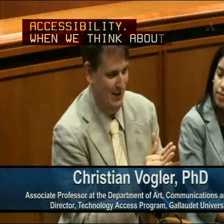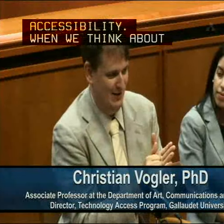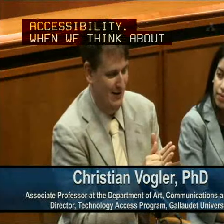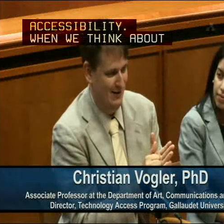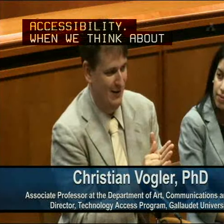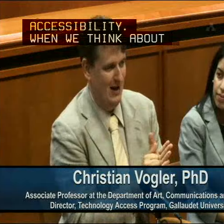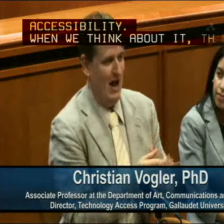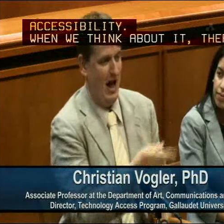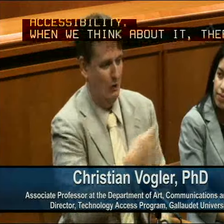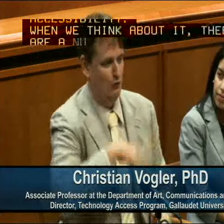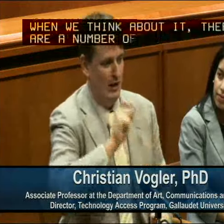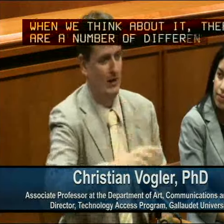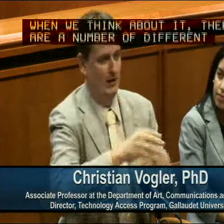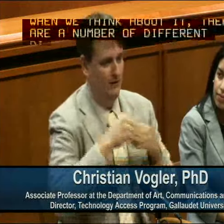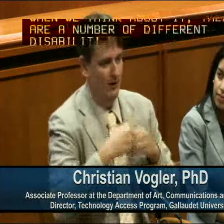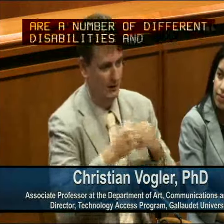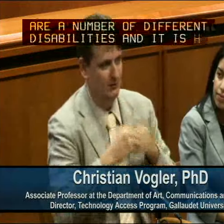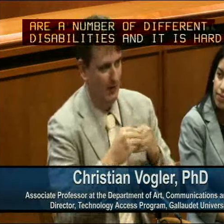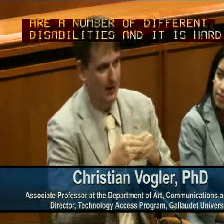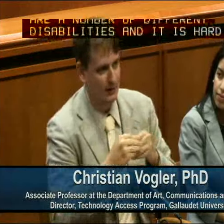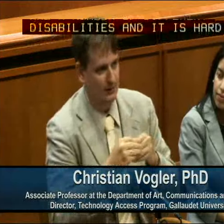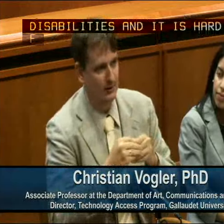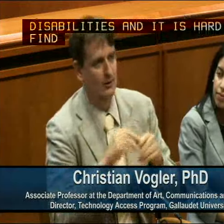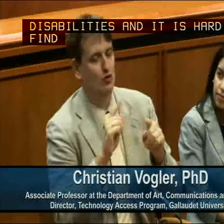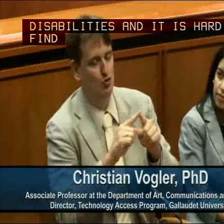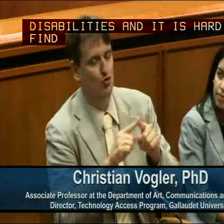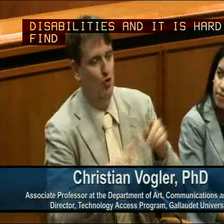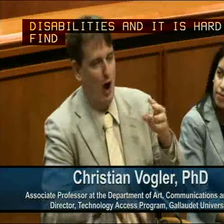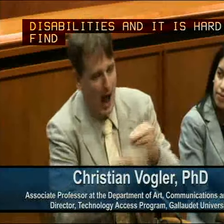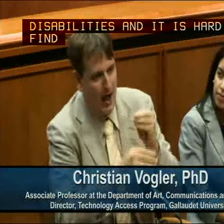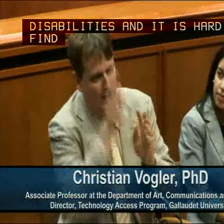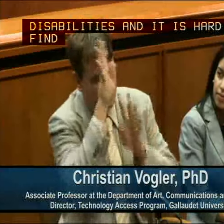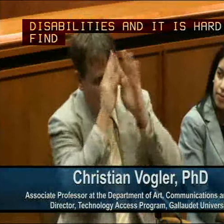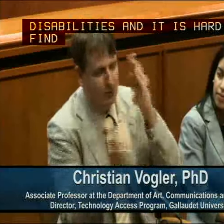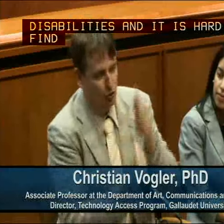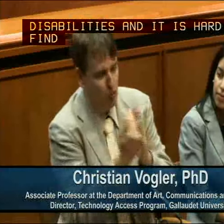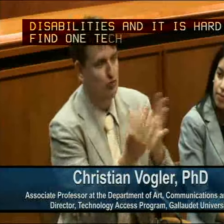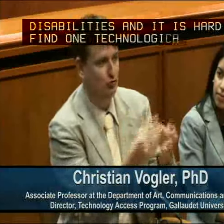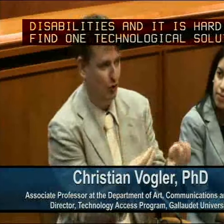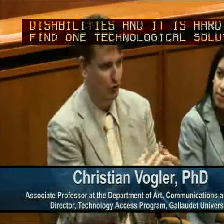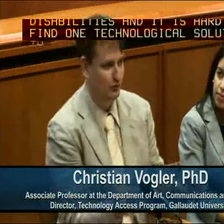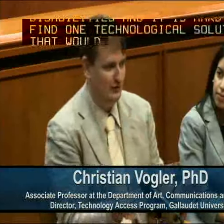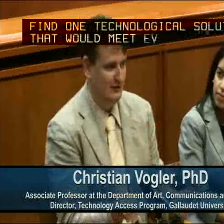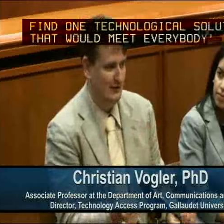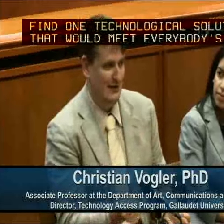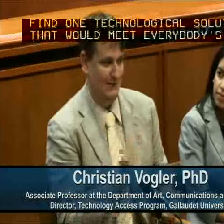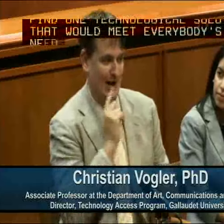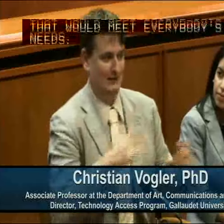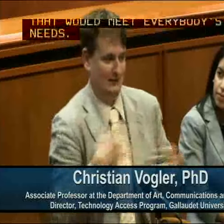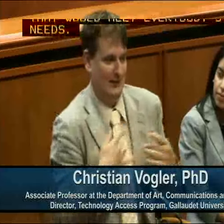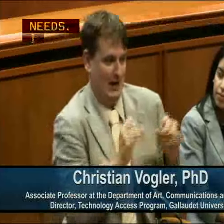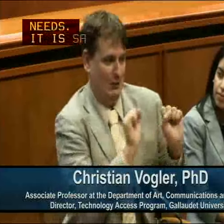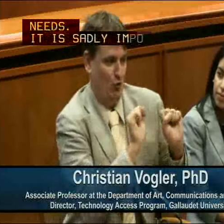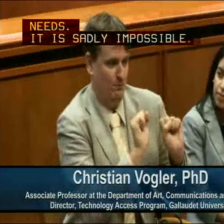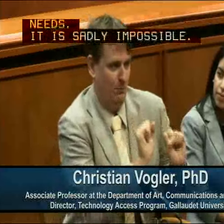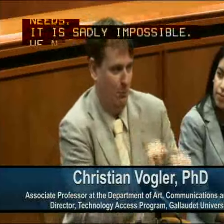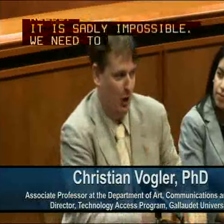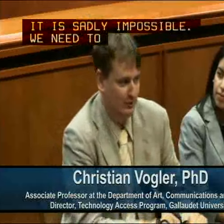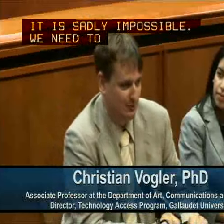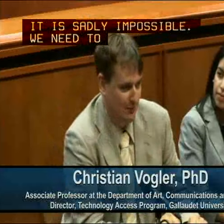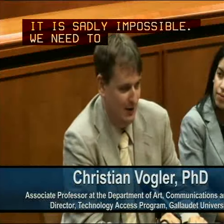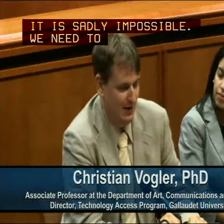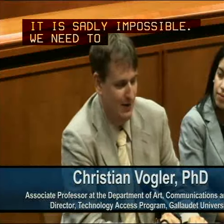solution that would meet everybody's needs. It's simply impossible. We need to be flexible. We need to be innovative and come up with different